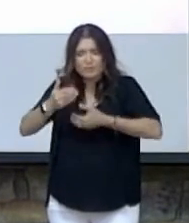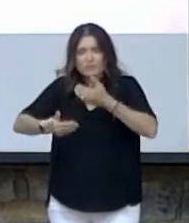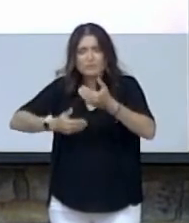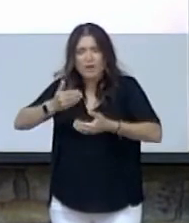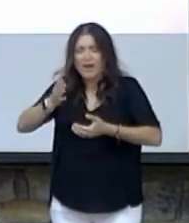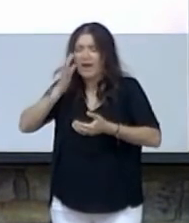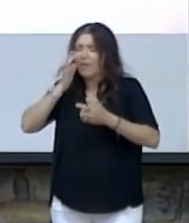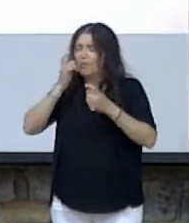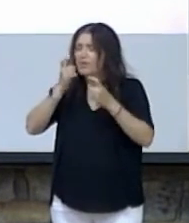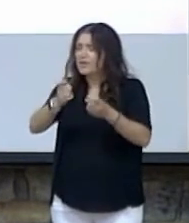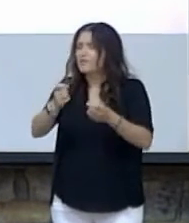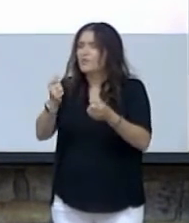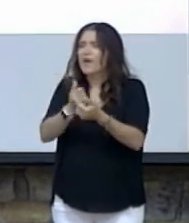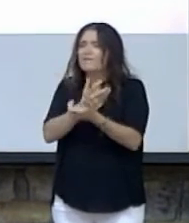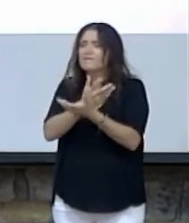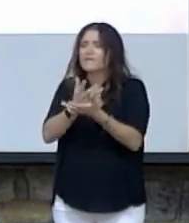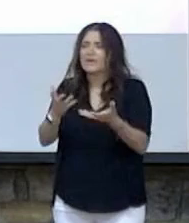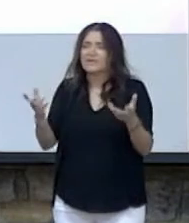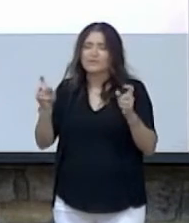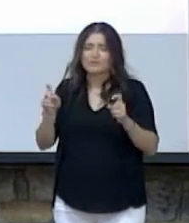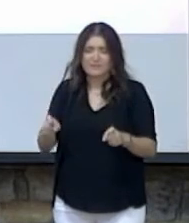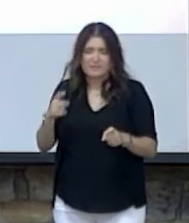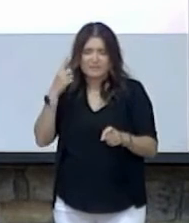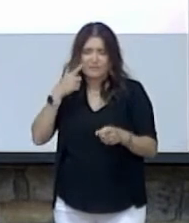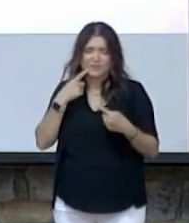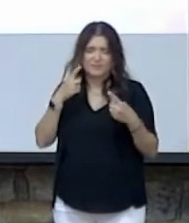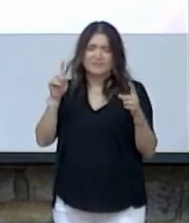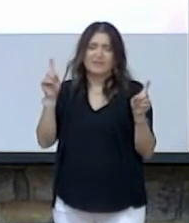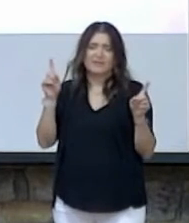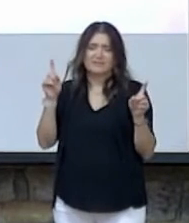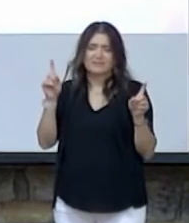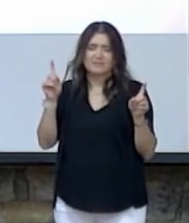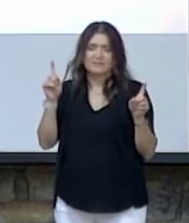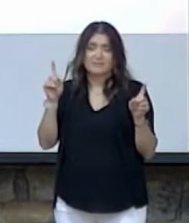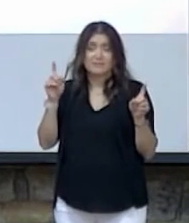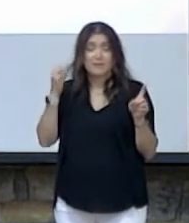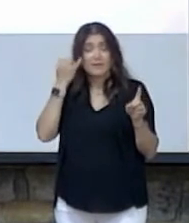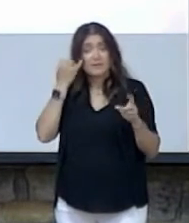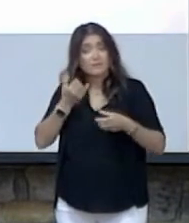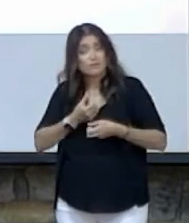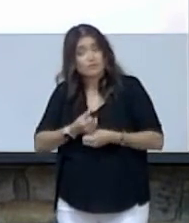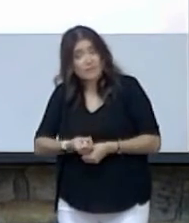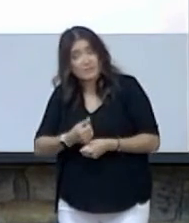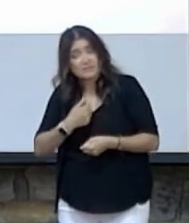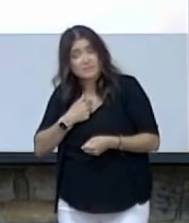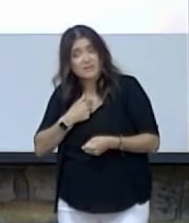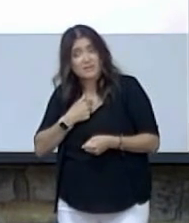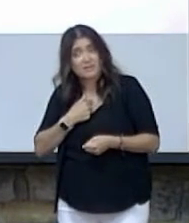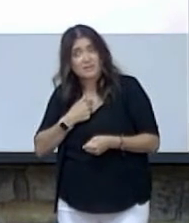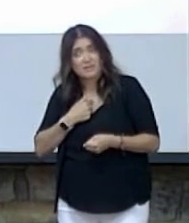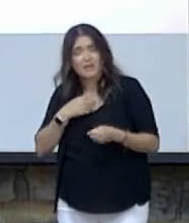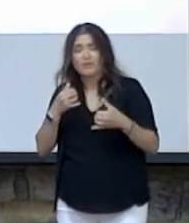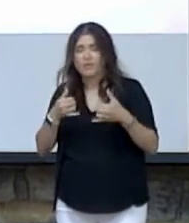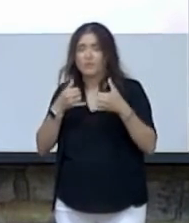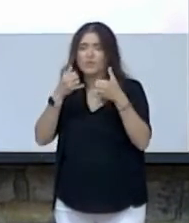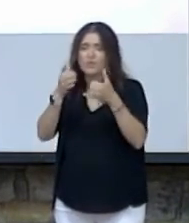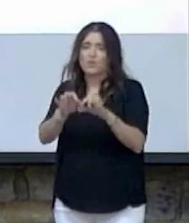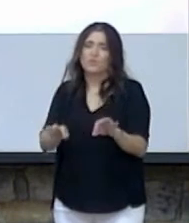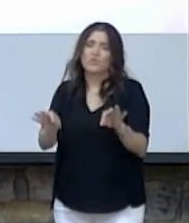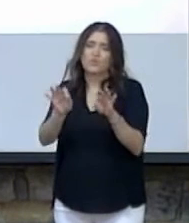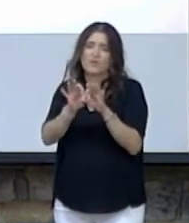give you everything you need to be successful. And if you will just trust me, the rewards will be worth it